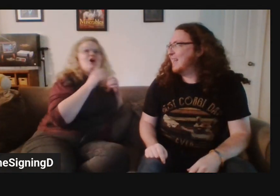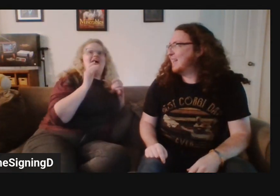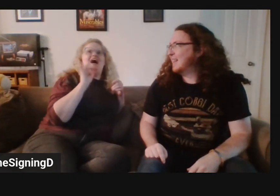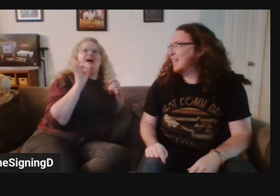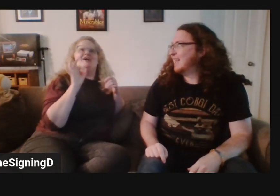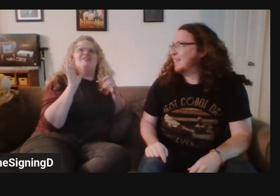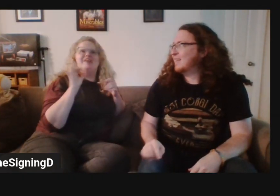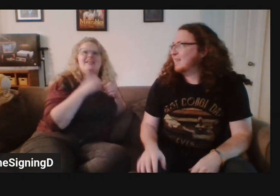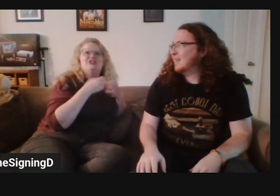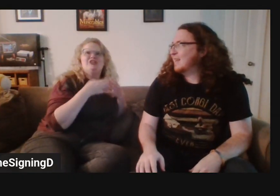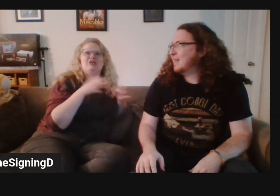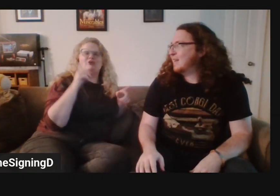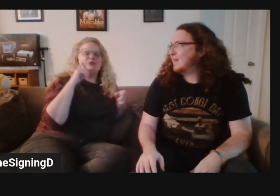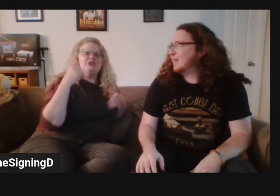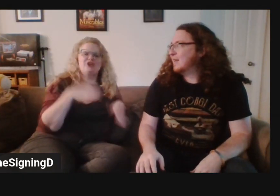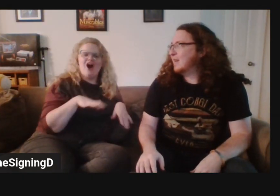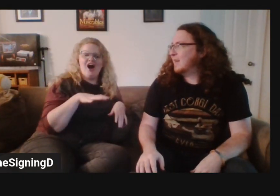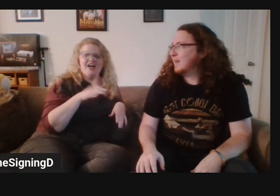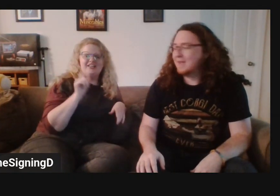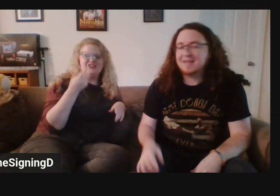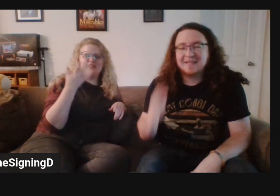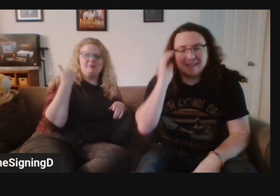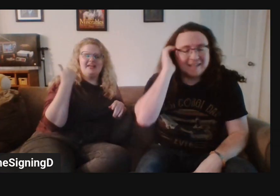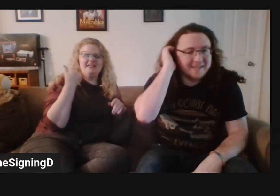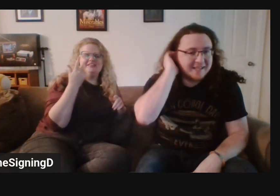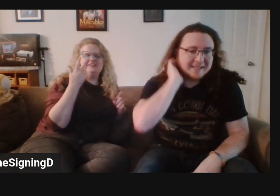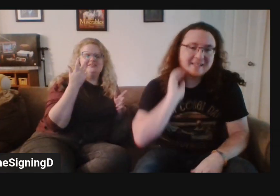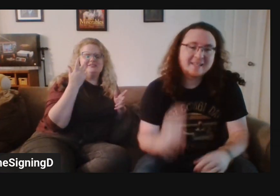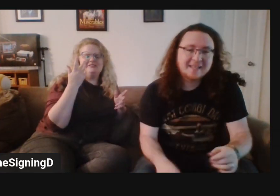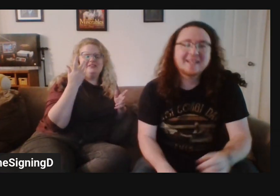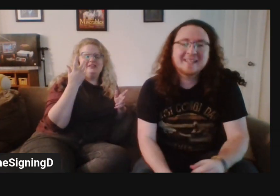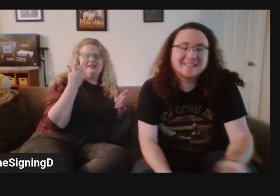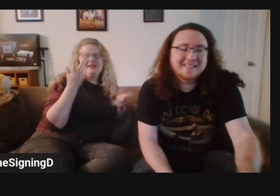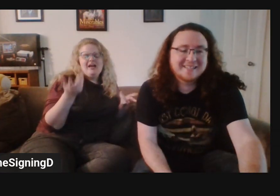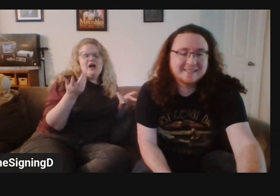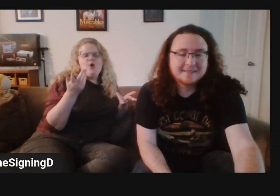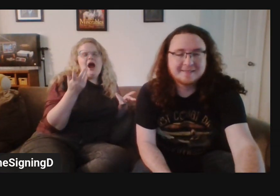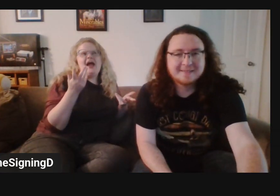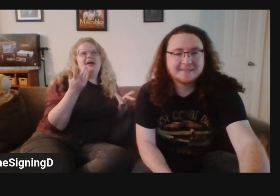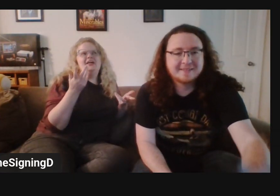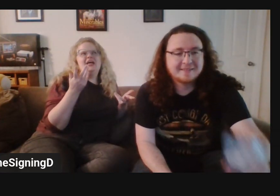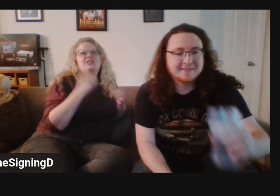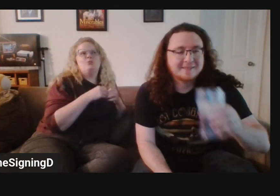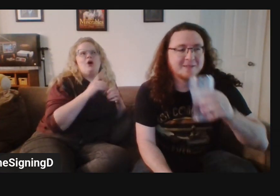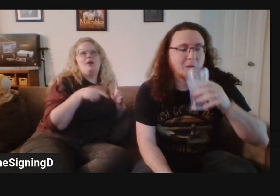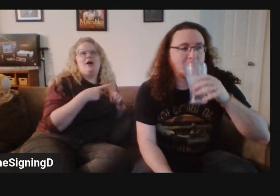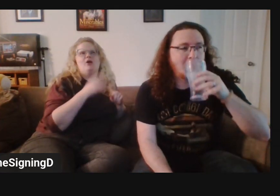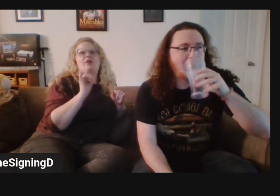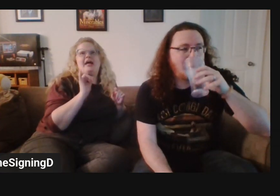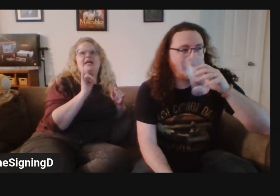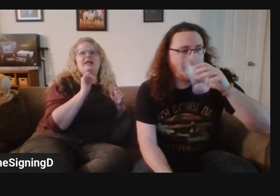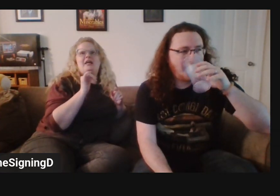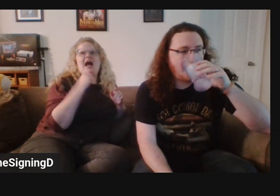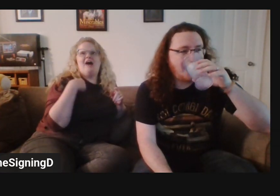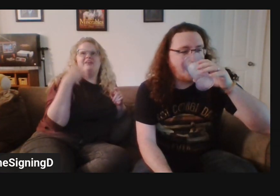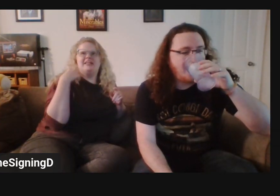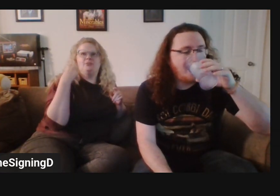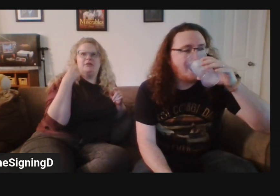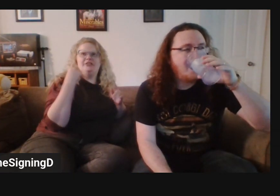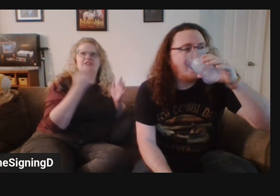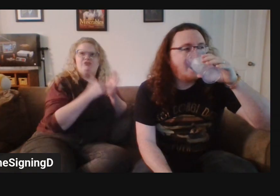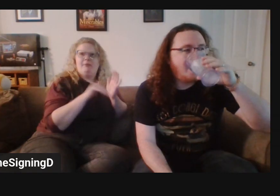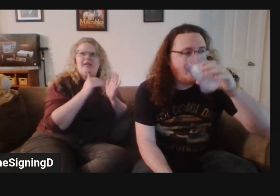just more of internal shock, just because, and it's more about like